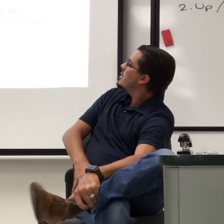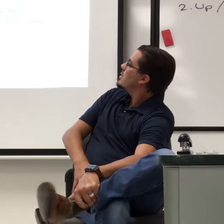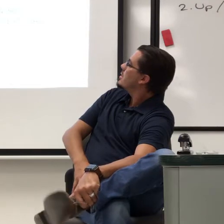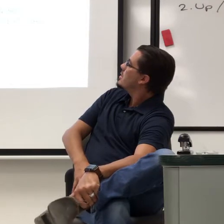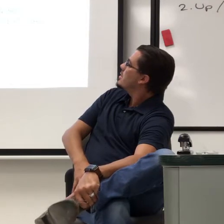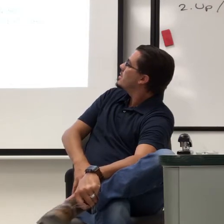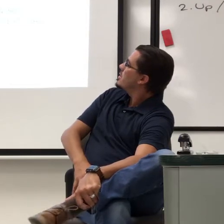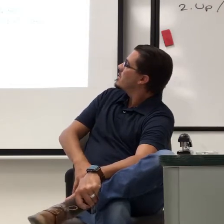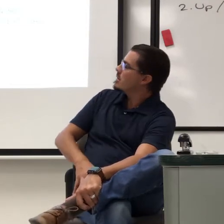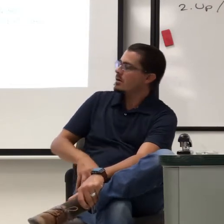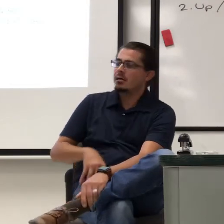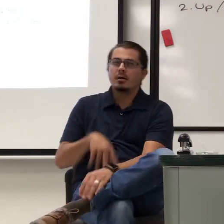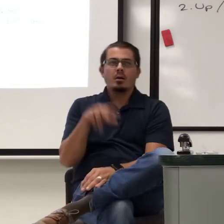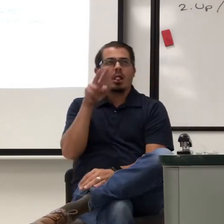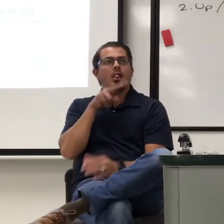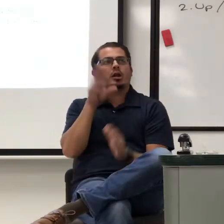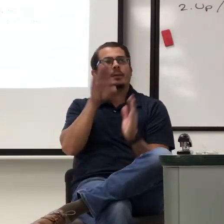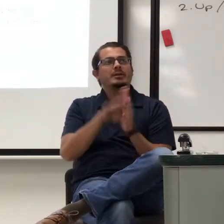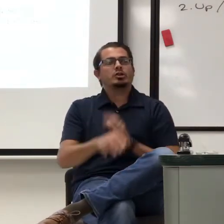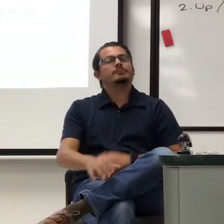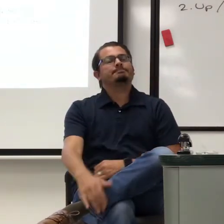So let's look at the figure.